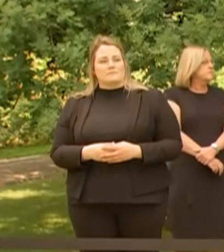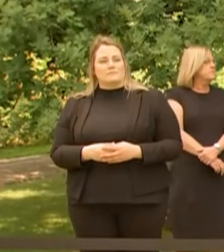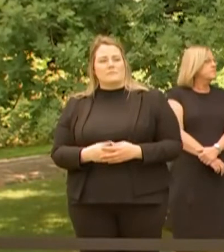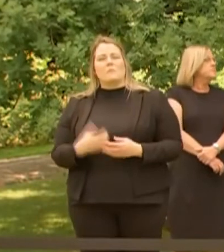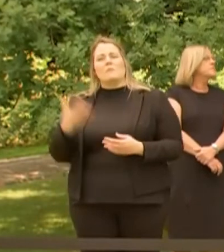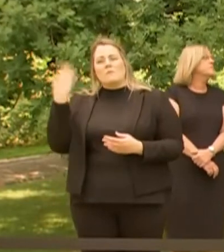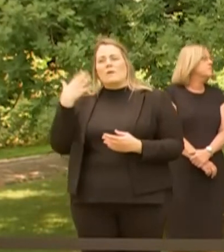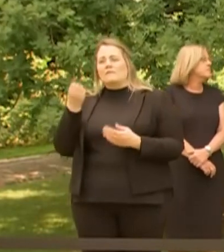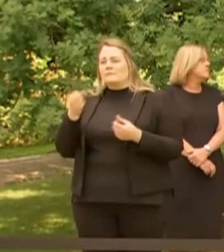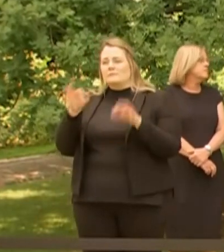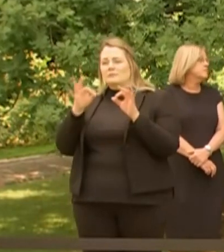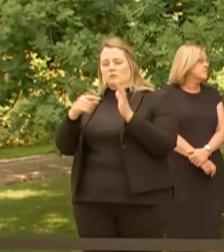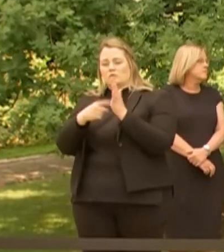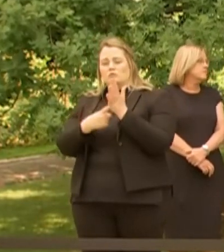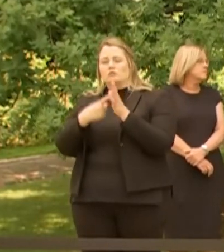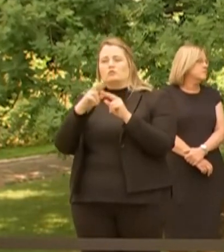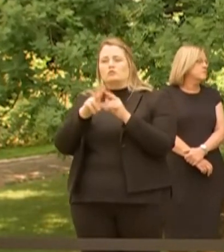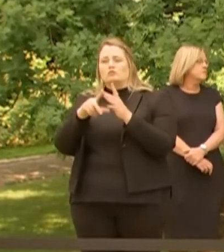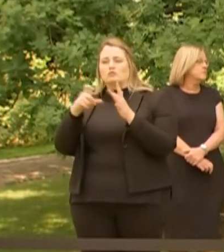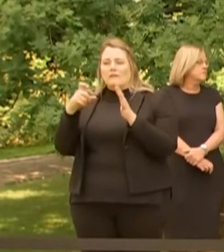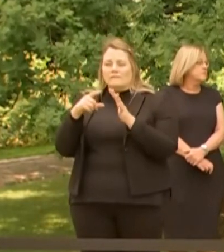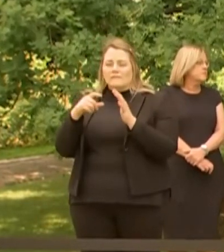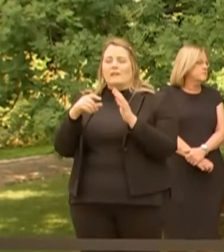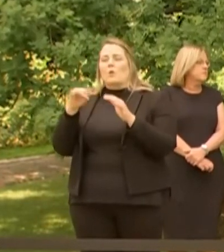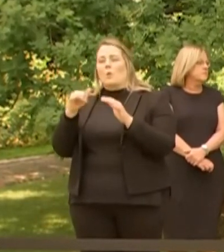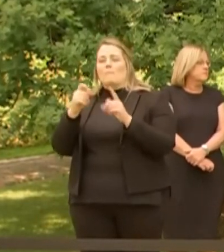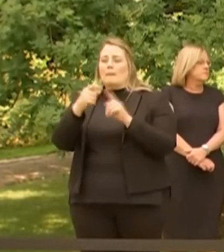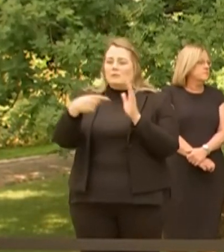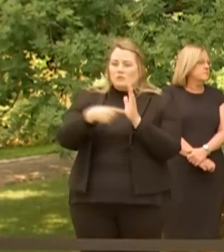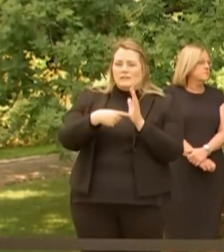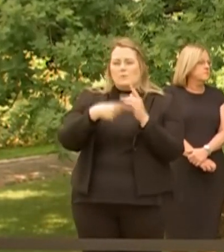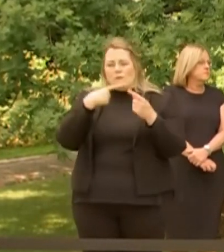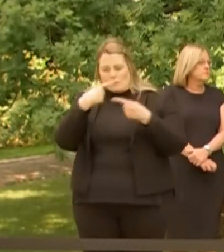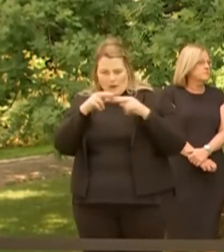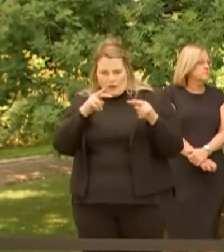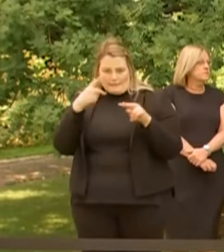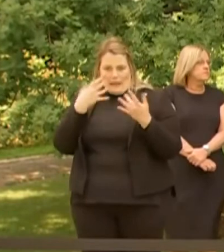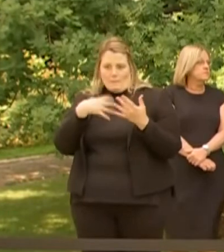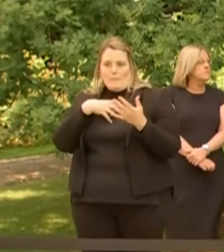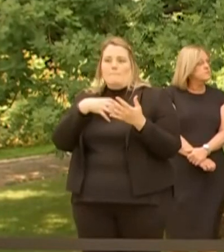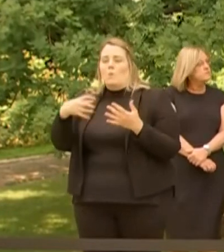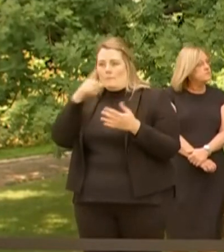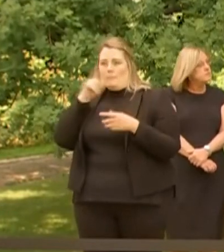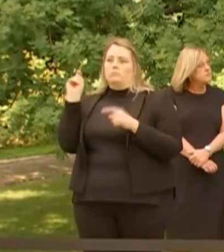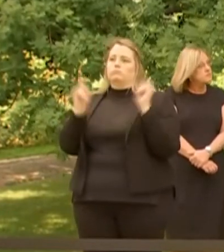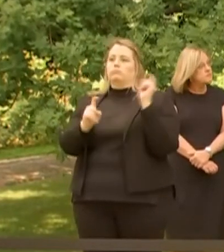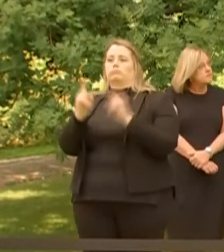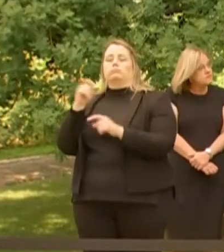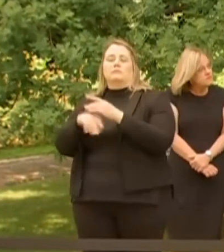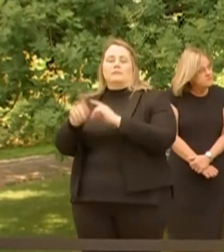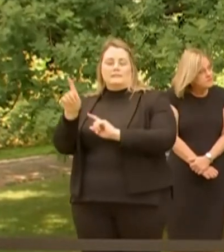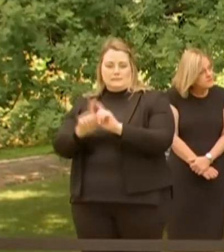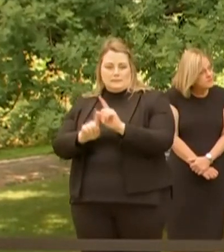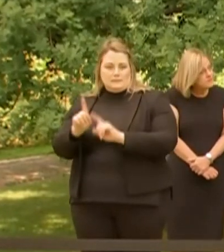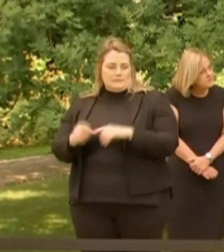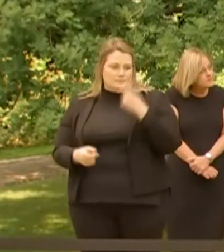movement and PT usage, we're more than happy to try and get that to you. With this restarted program, is that finished